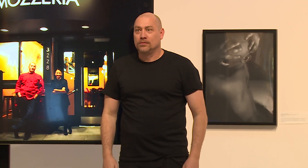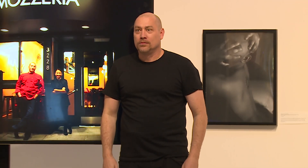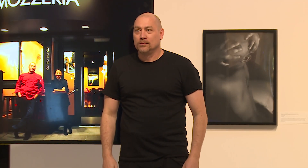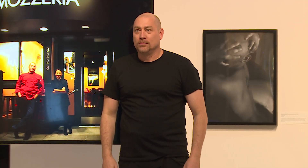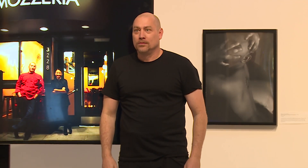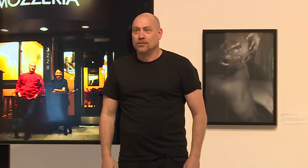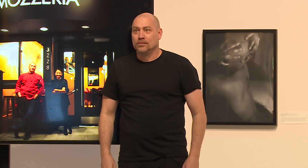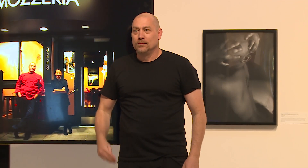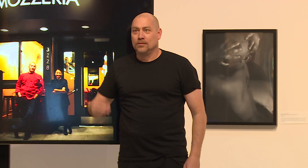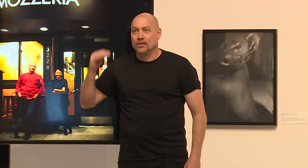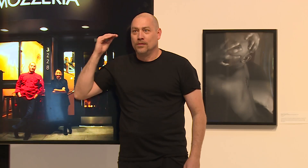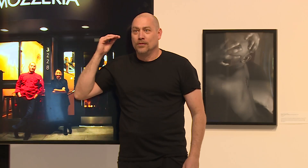went,